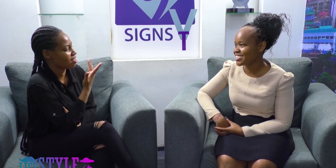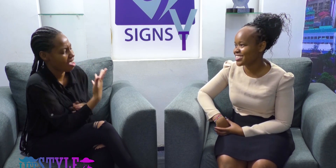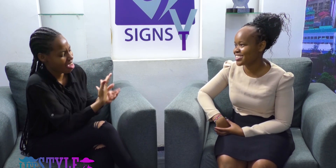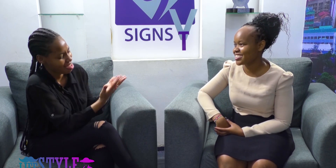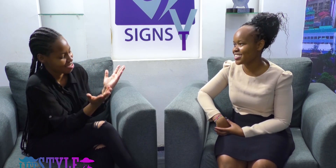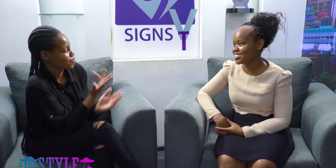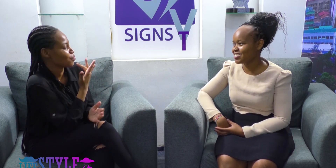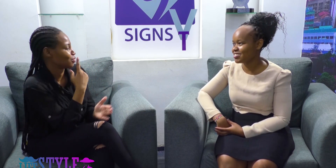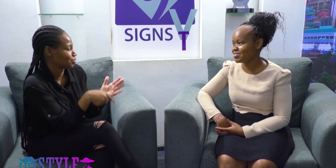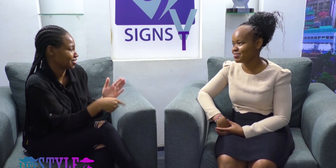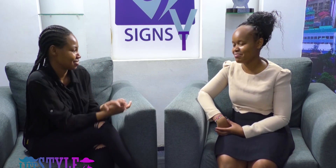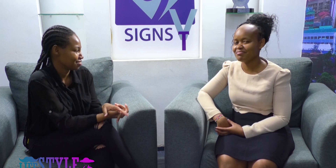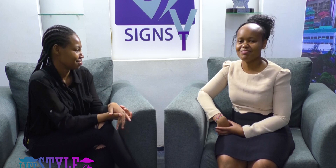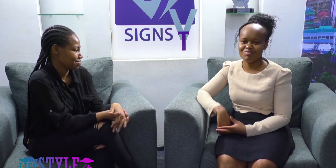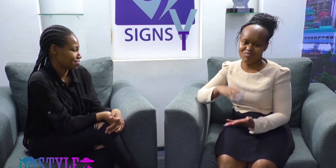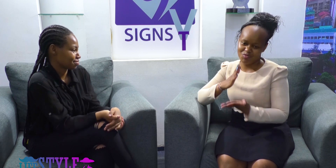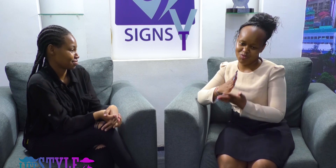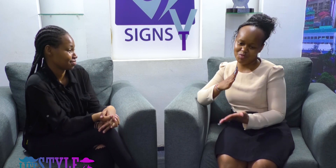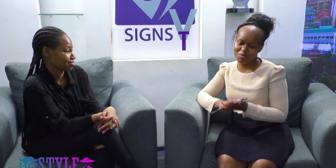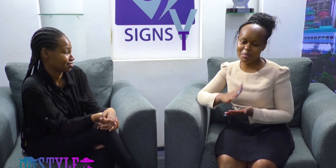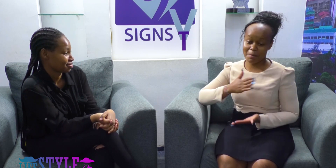question. What is your favorite thing to do?